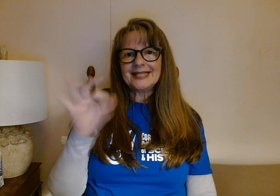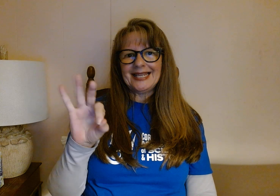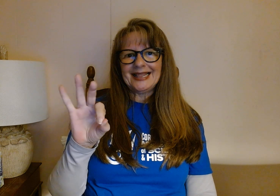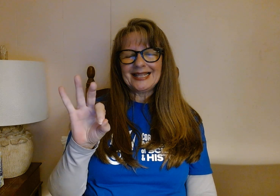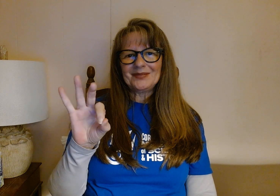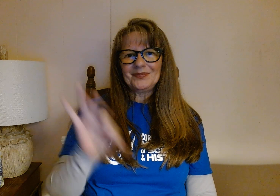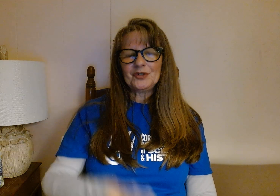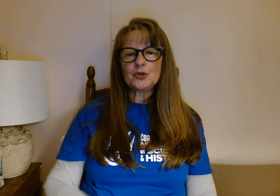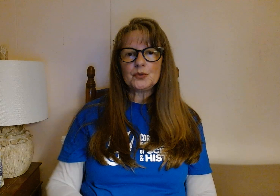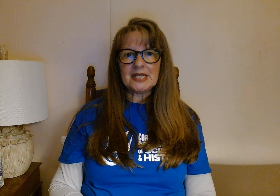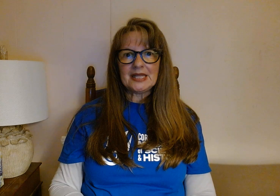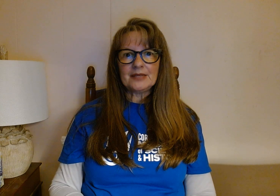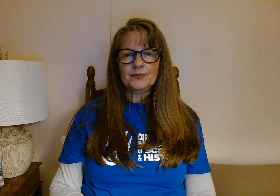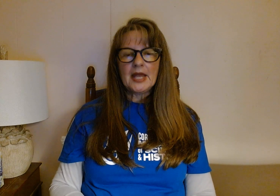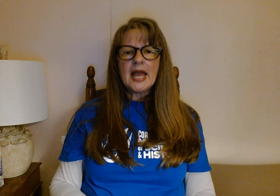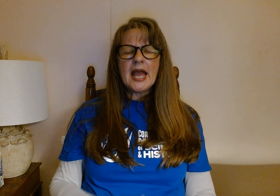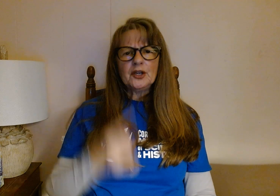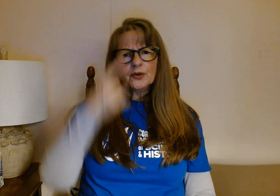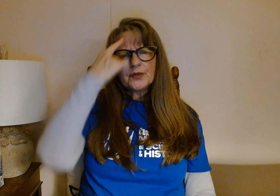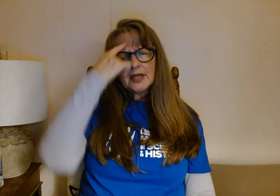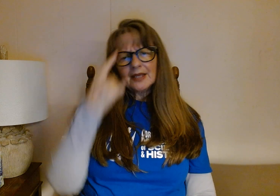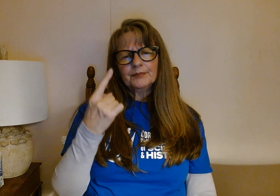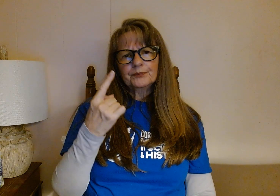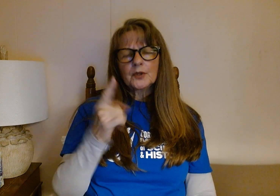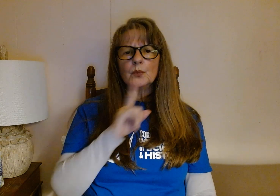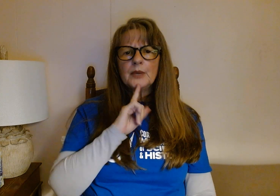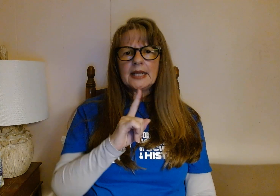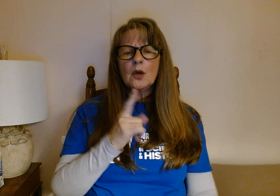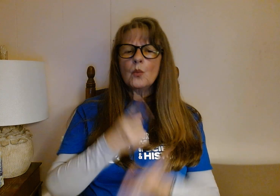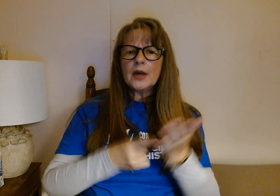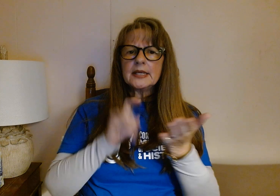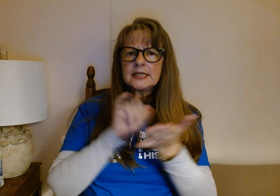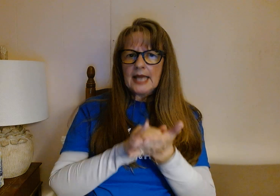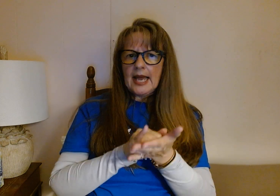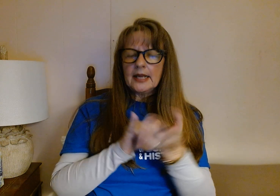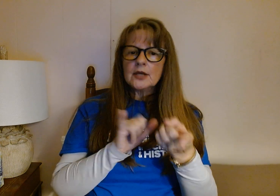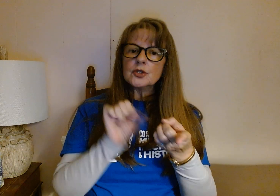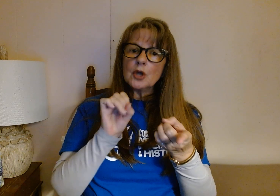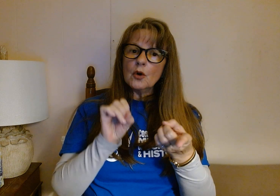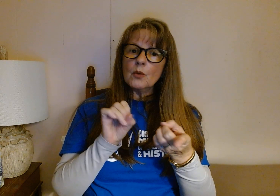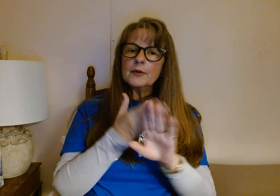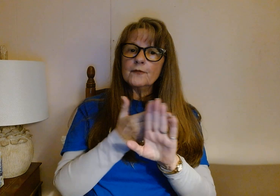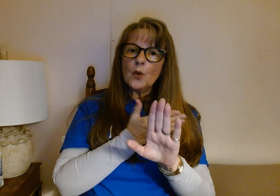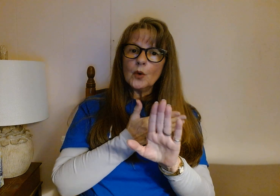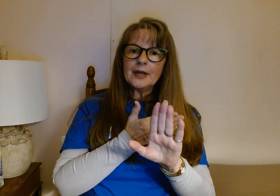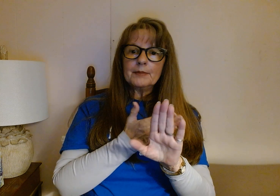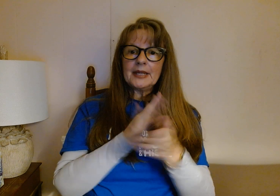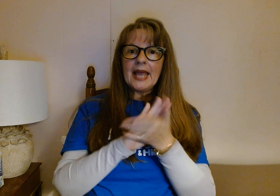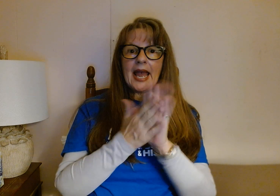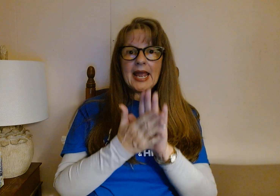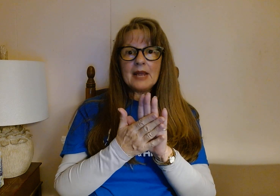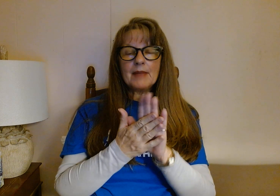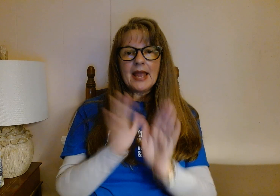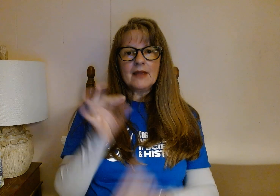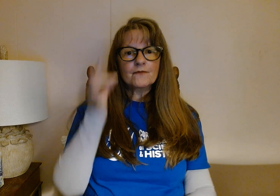19th, Juneteenth. And you're thinking, really, what is that? So before it became a